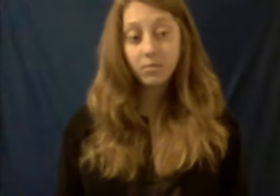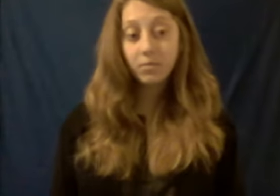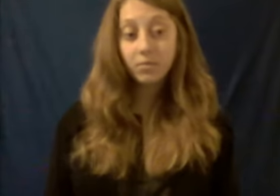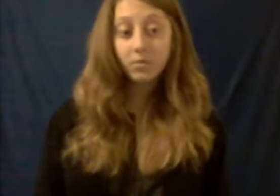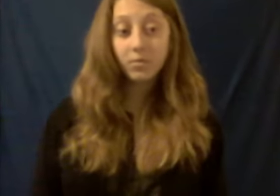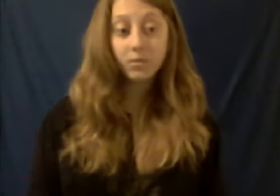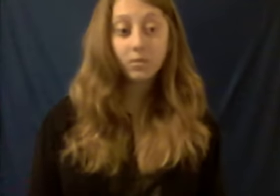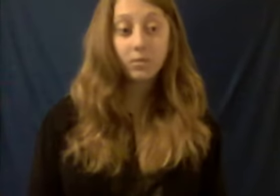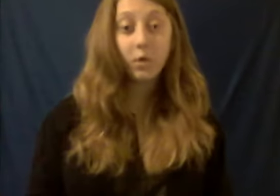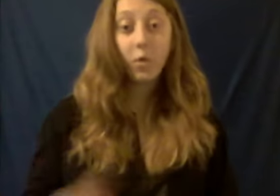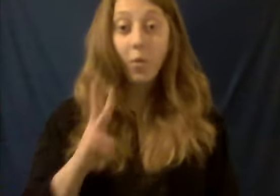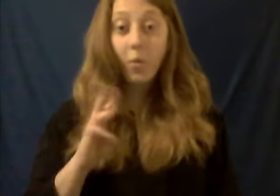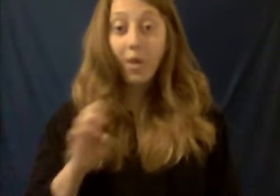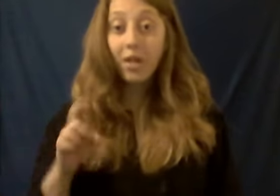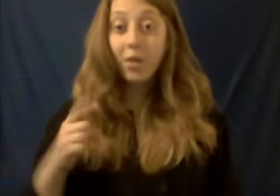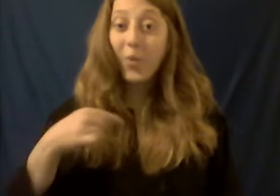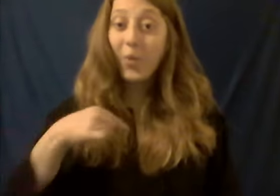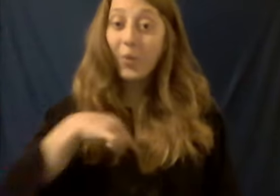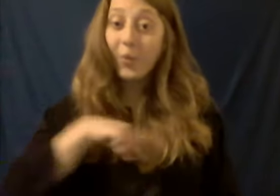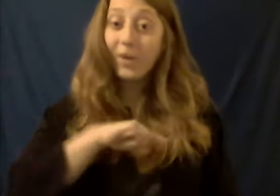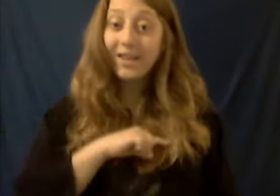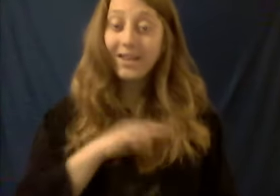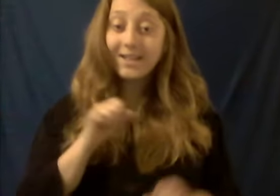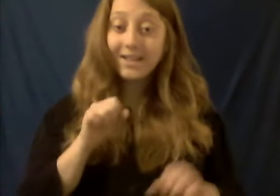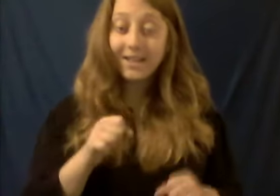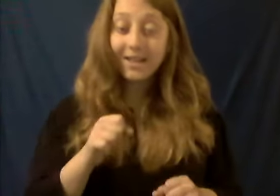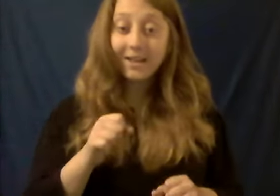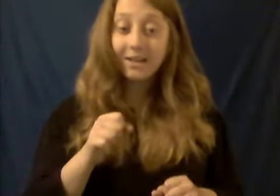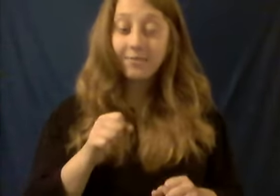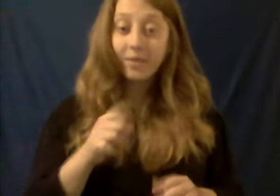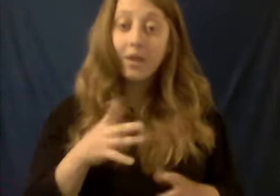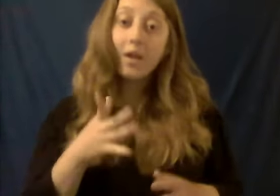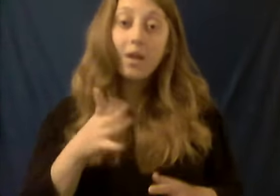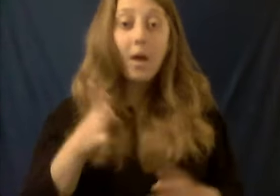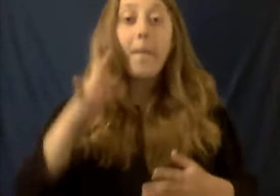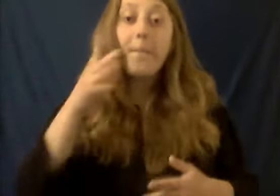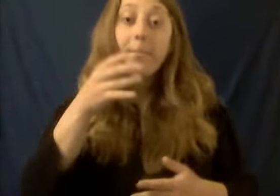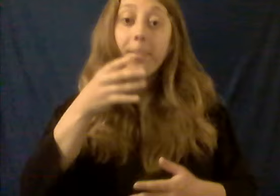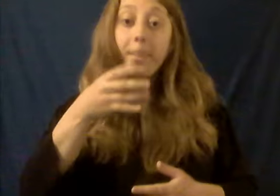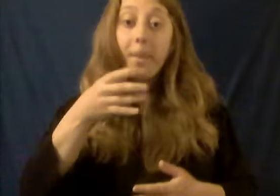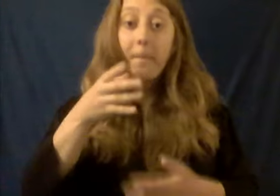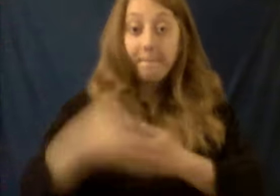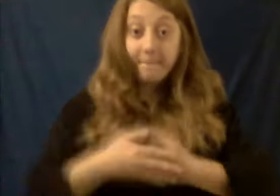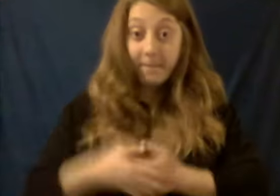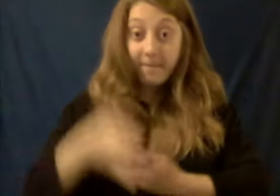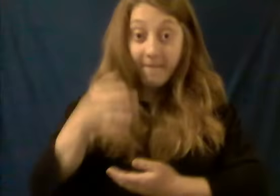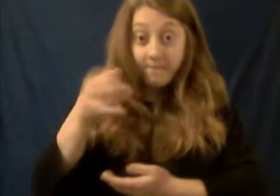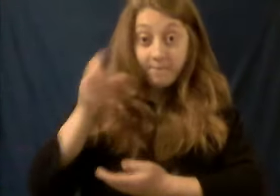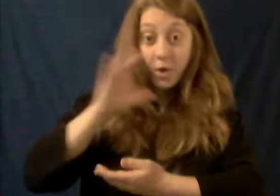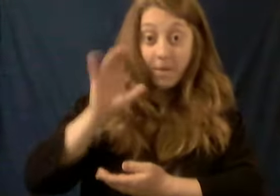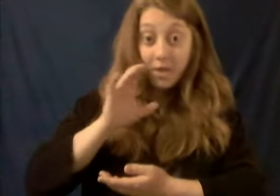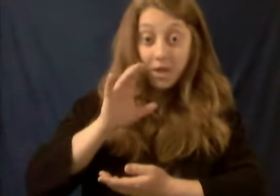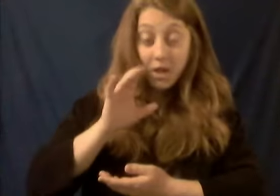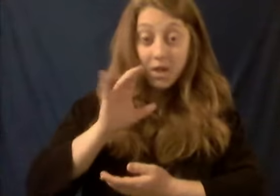Well, what we could do is your baby formula would be included. Maybe looking at some of your expenses